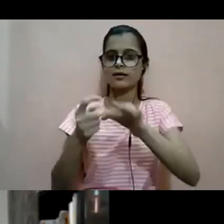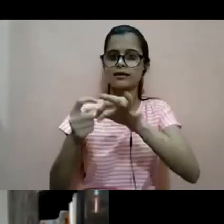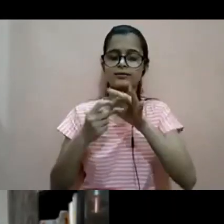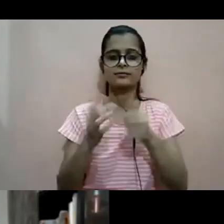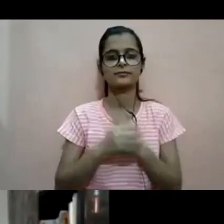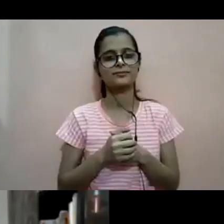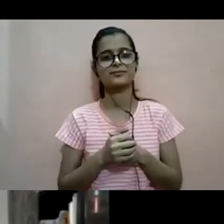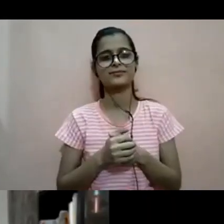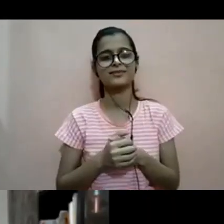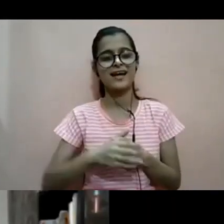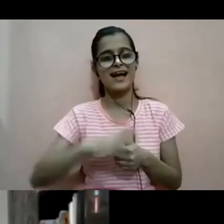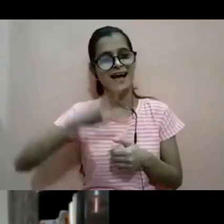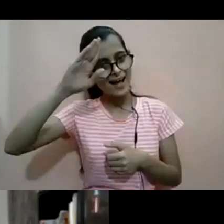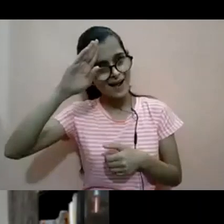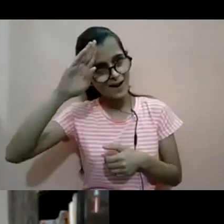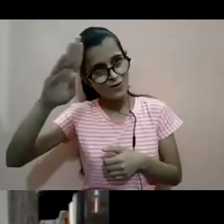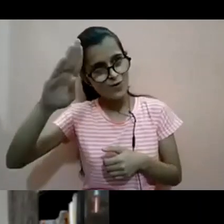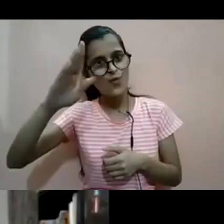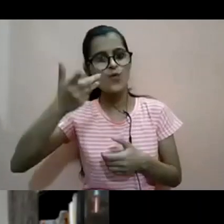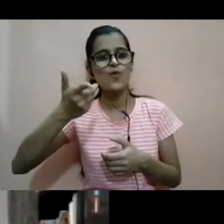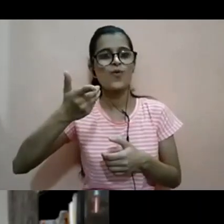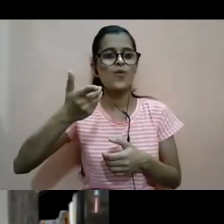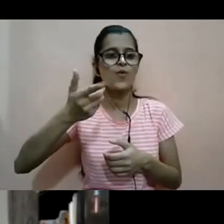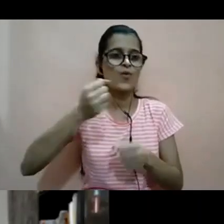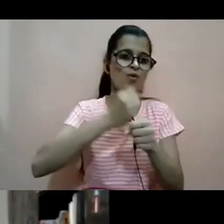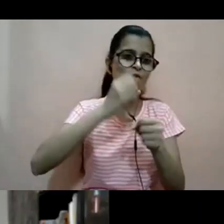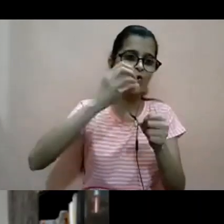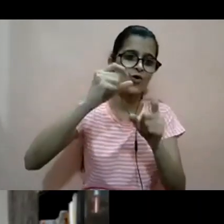Hi, Professor Dan Goodley.